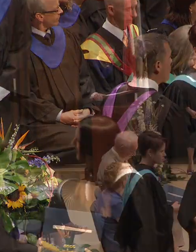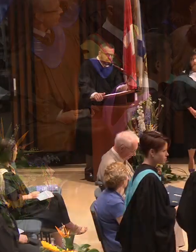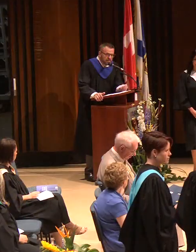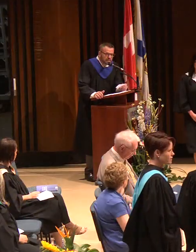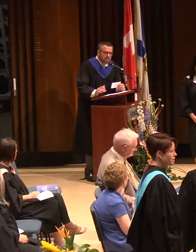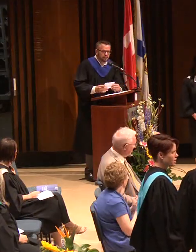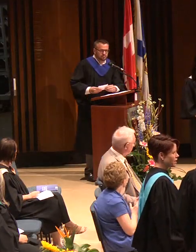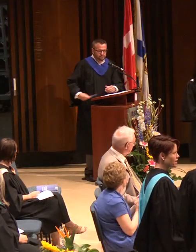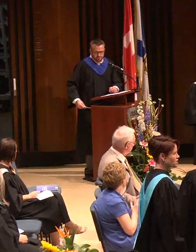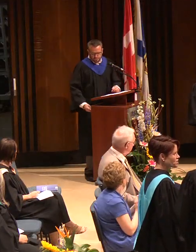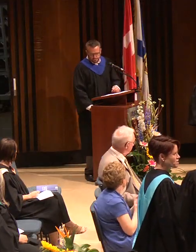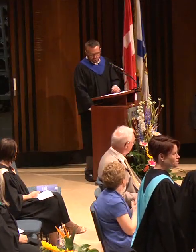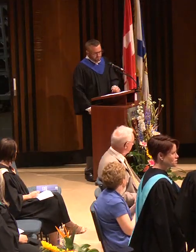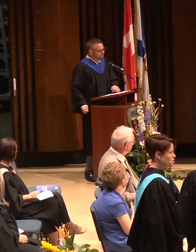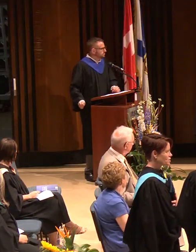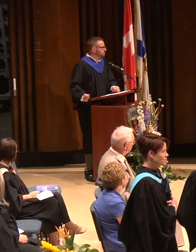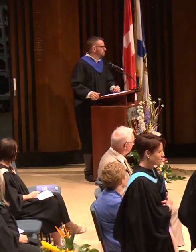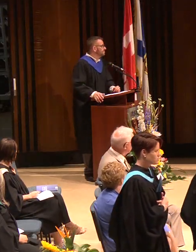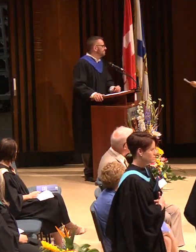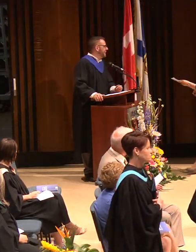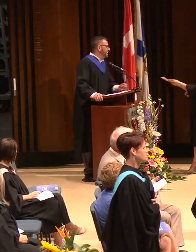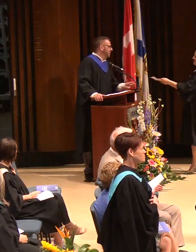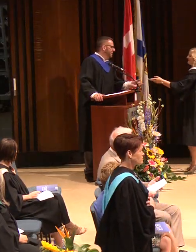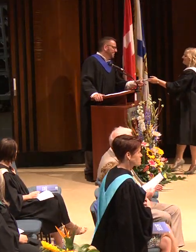Ashley Stevens.